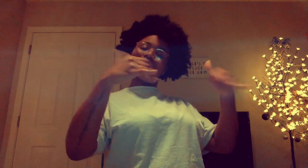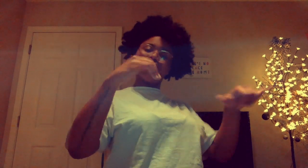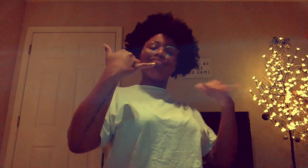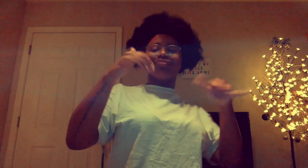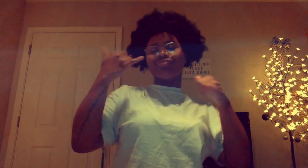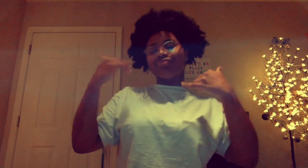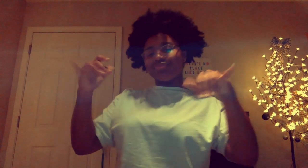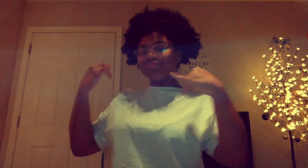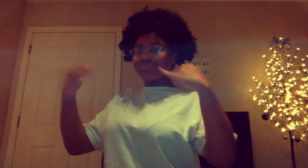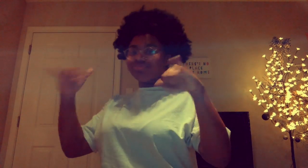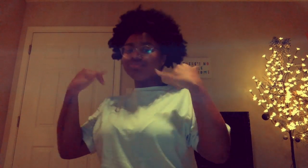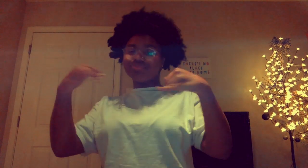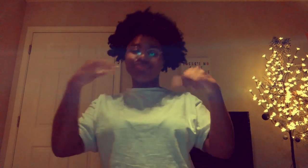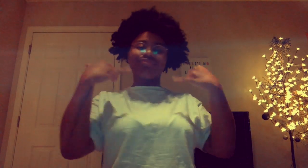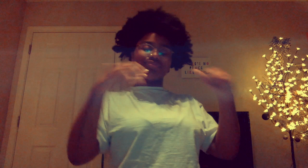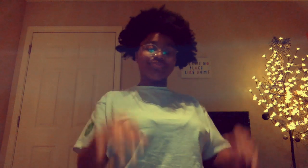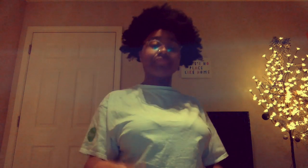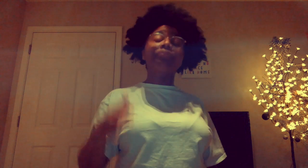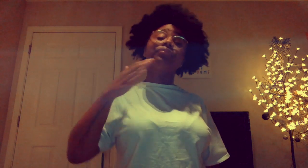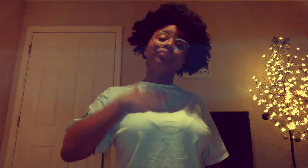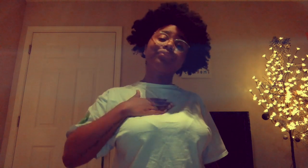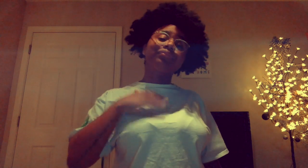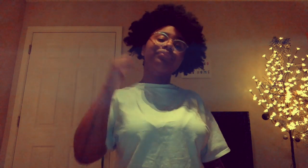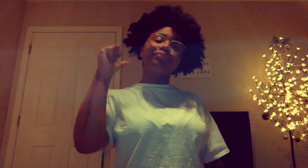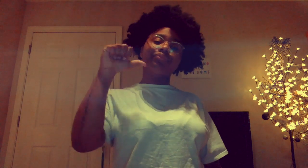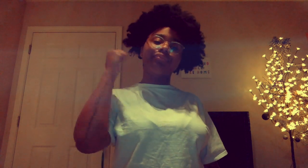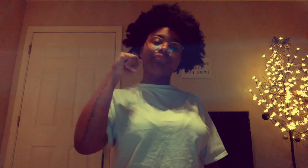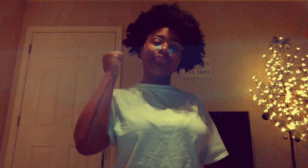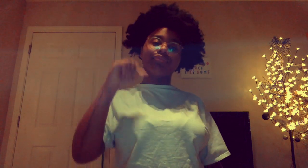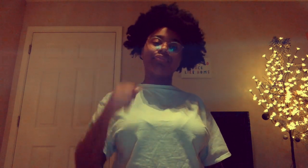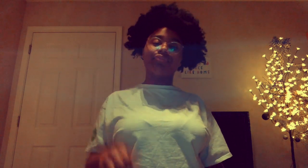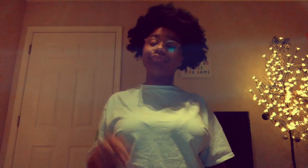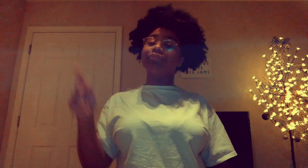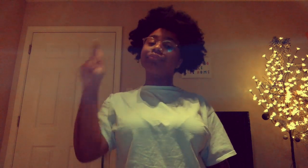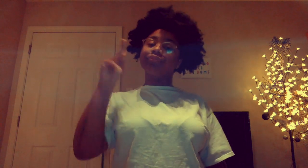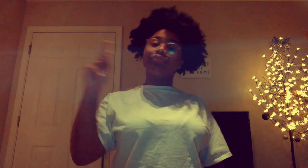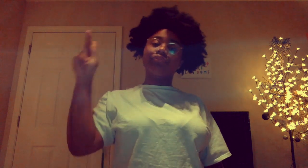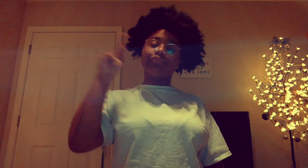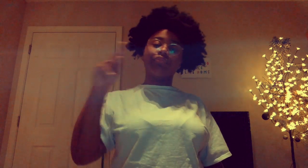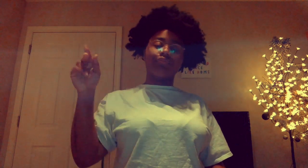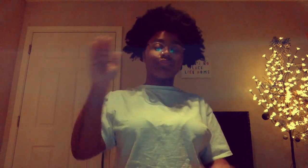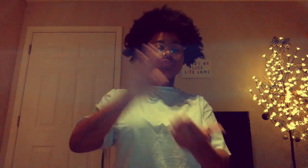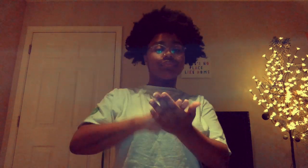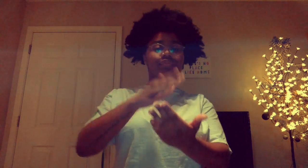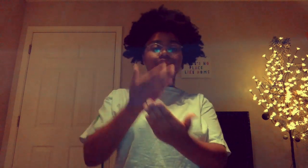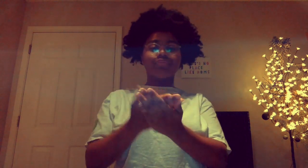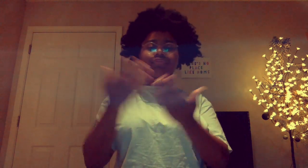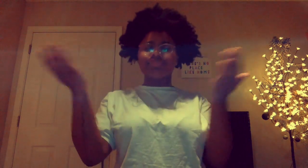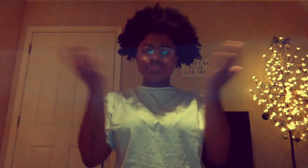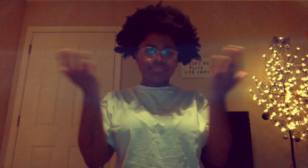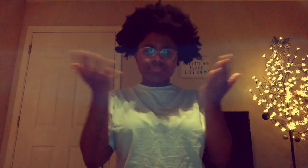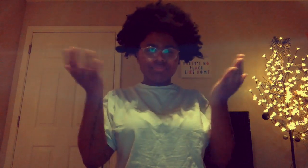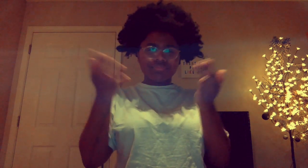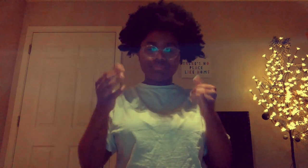were playing. And my aunt, my beloved aunt, she was in the kitchen